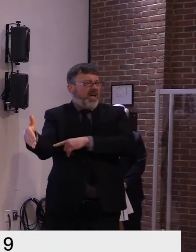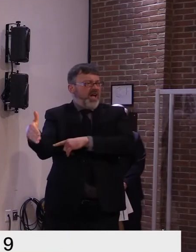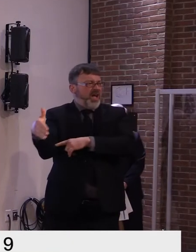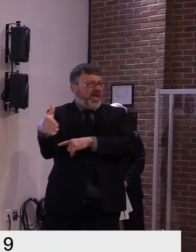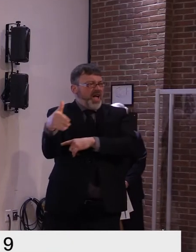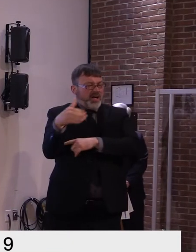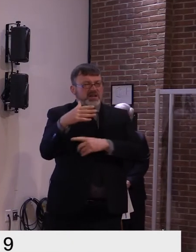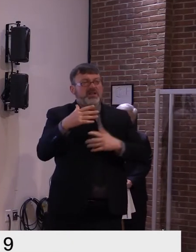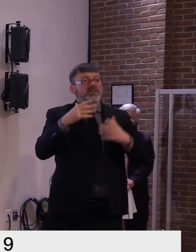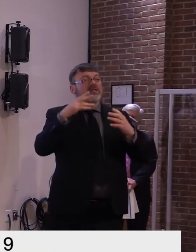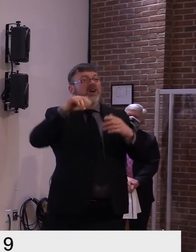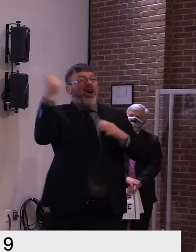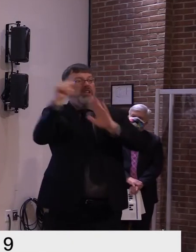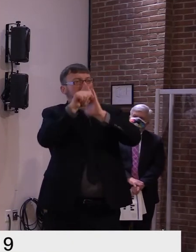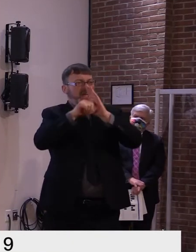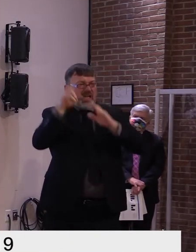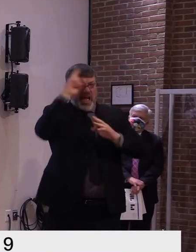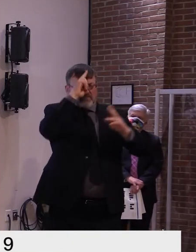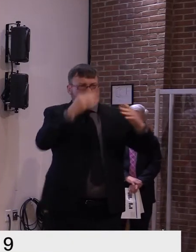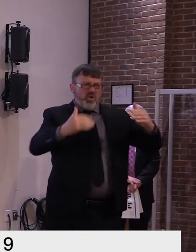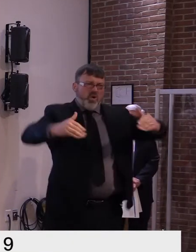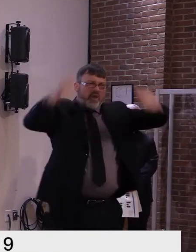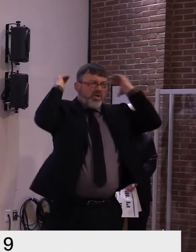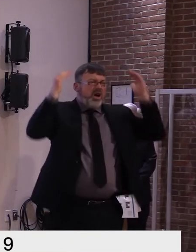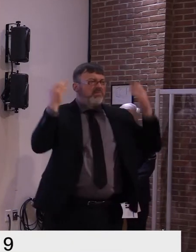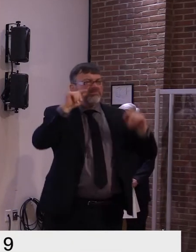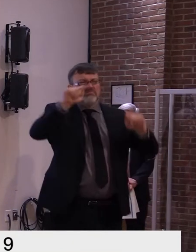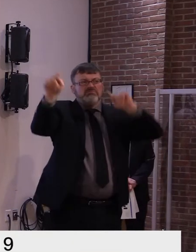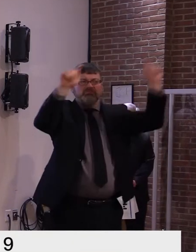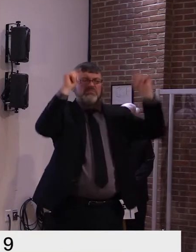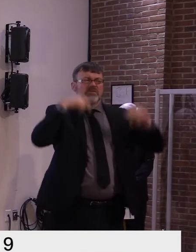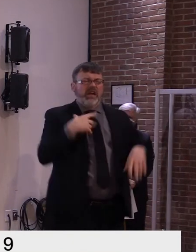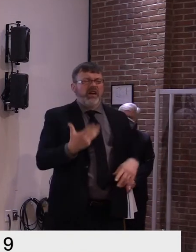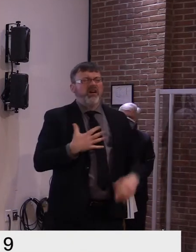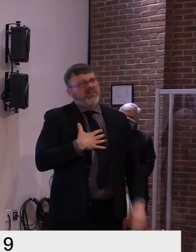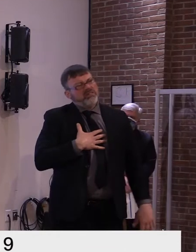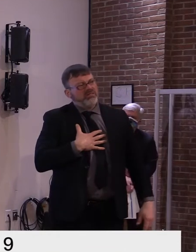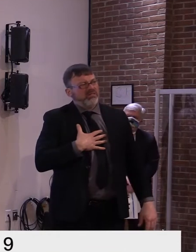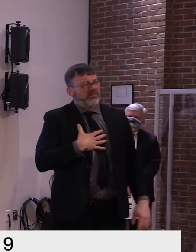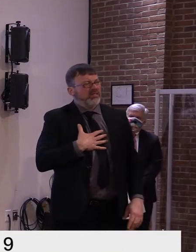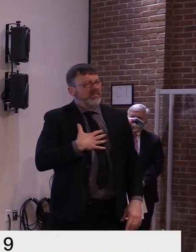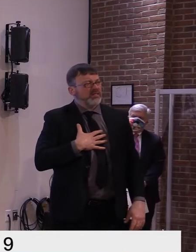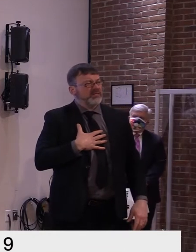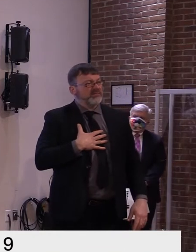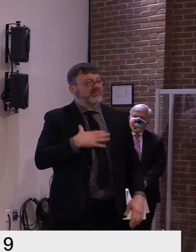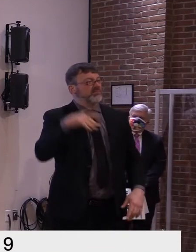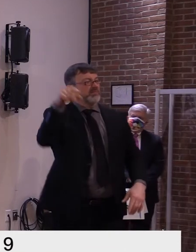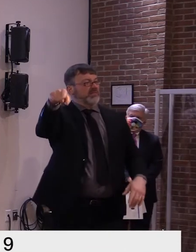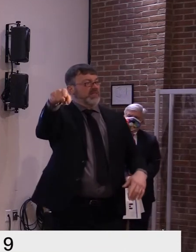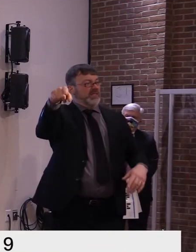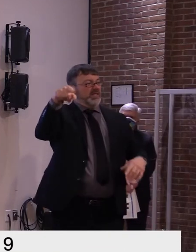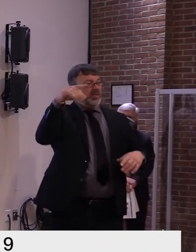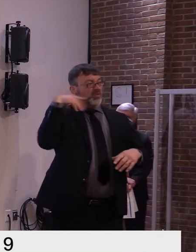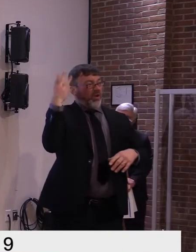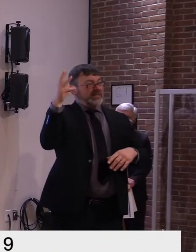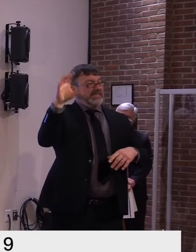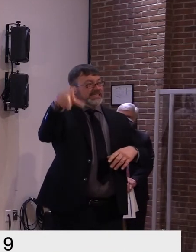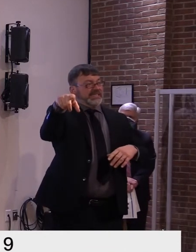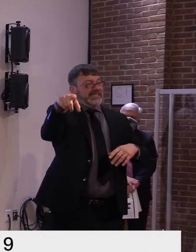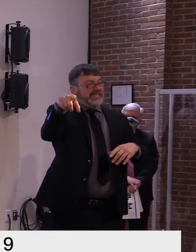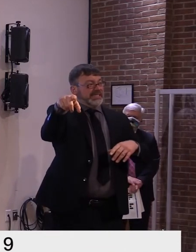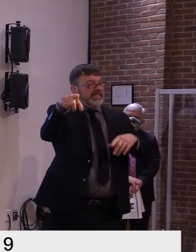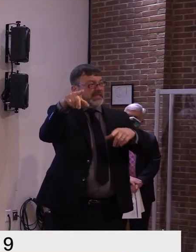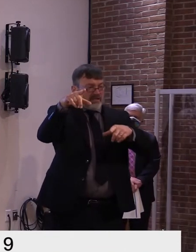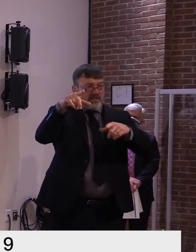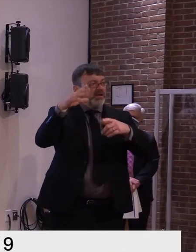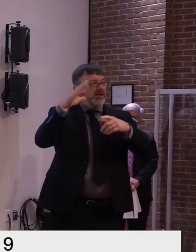places. We've been told by many in Washington, including Dr. Fauci, that it will get worse this month.